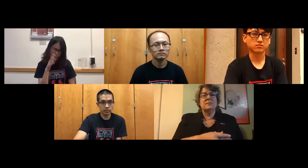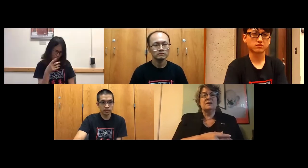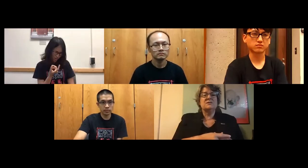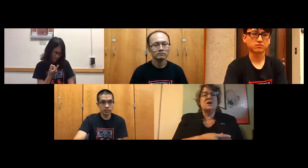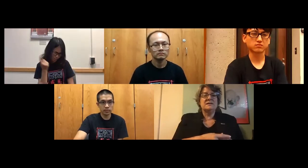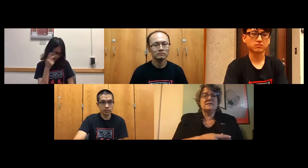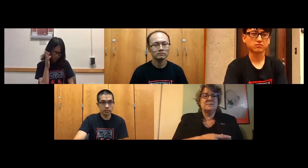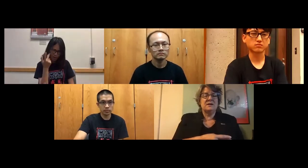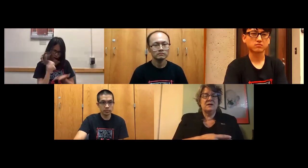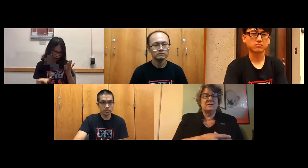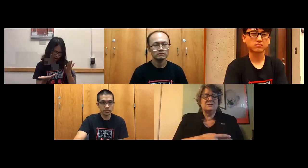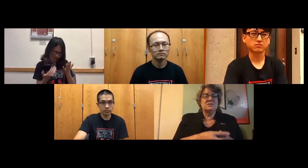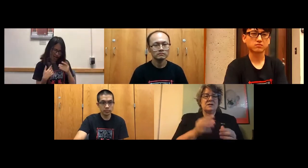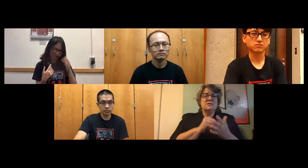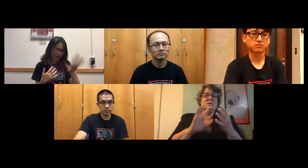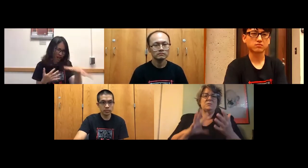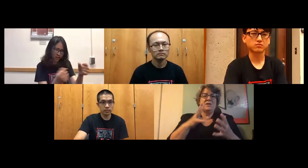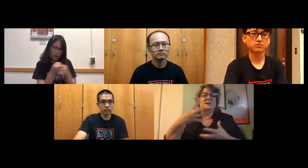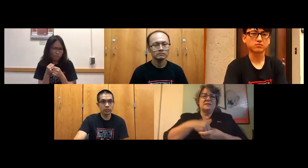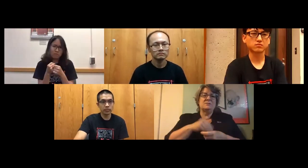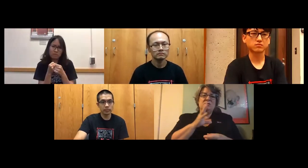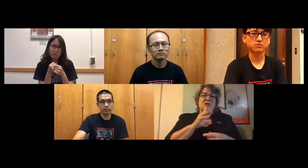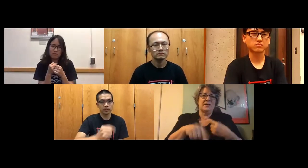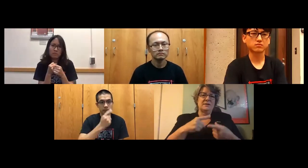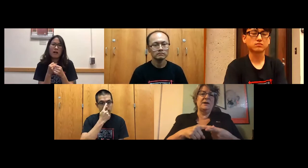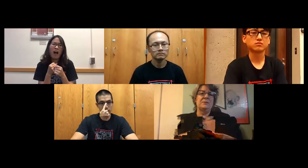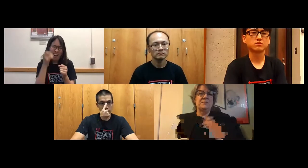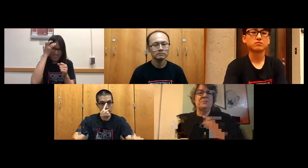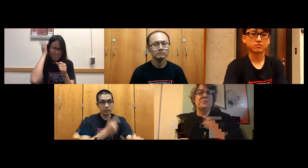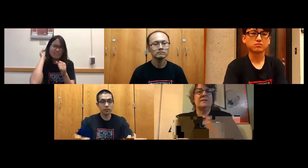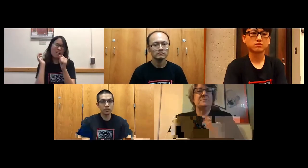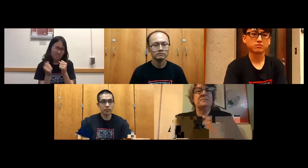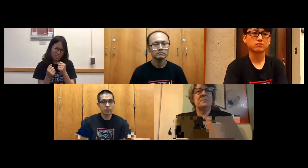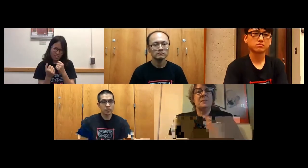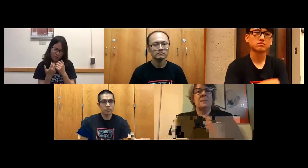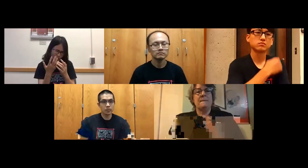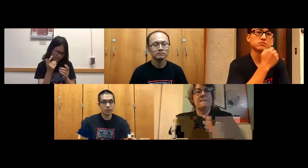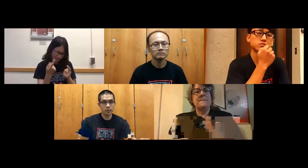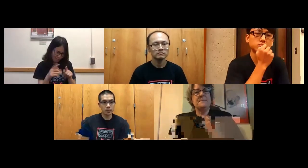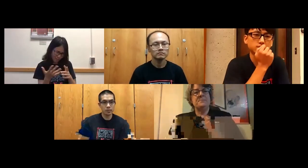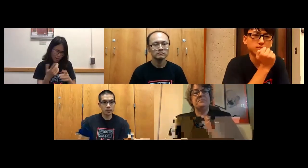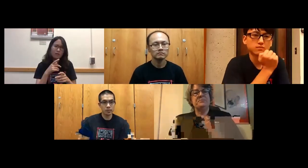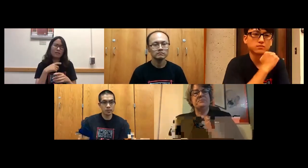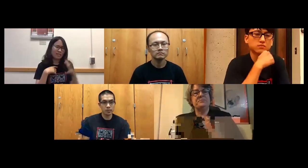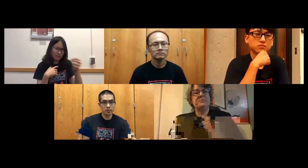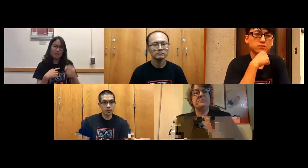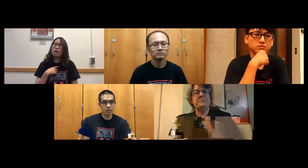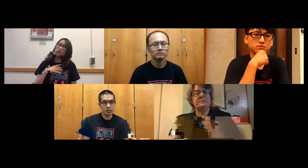It was autism, a student with autism she's talking about. okay, thank you. I thought, what is happening with